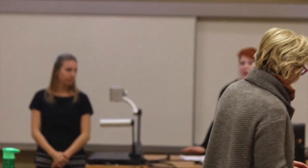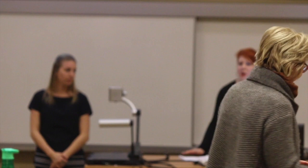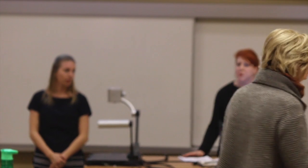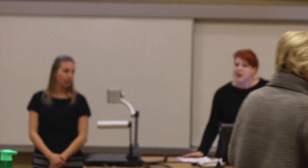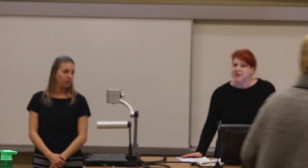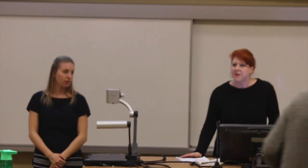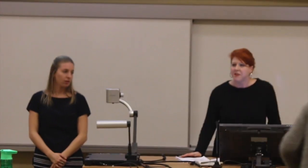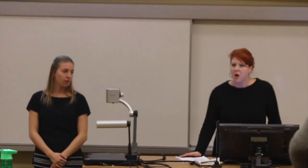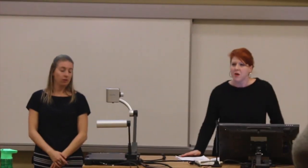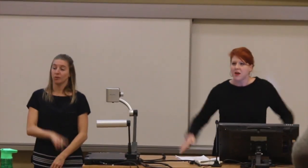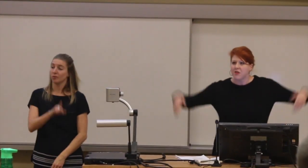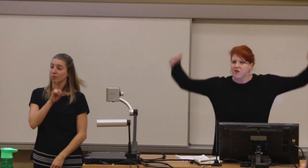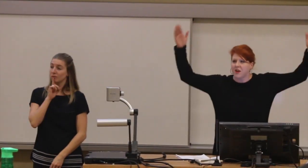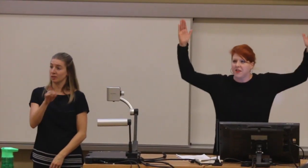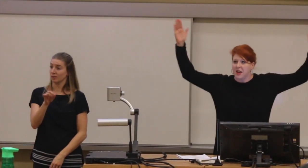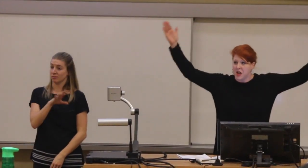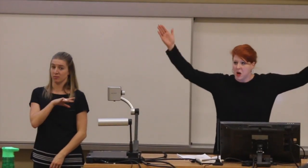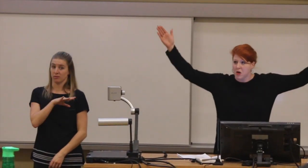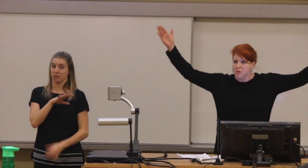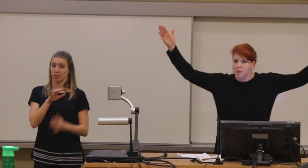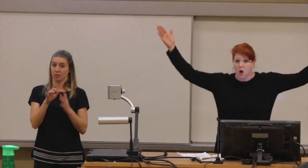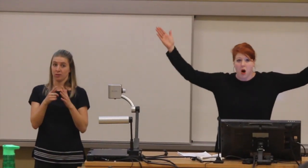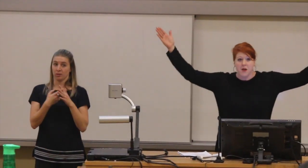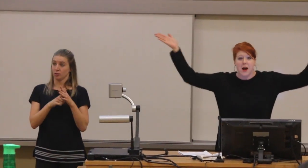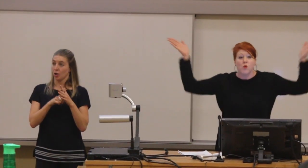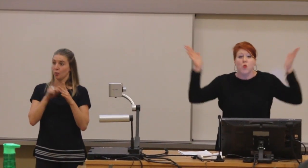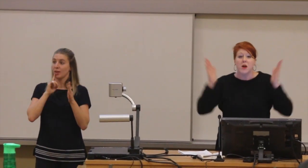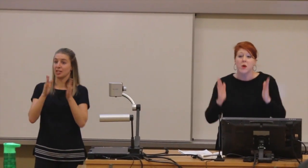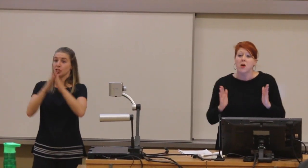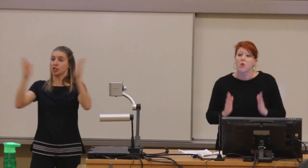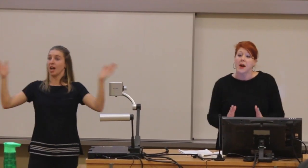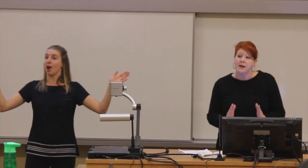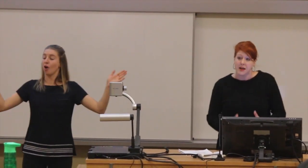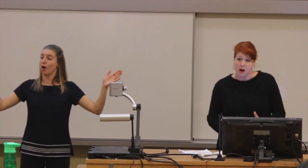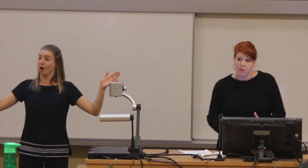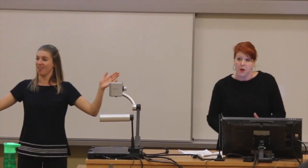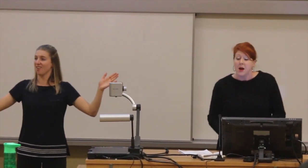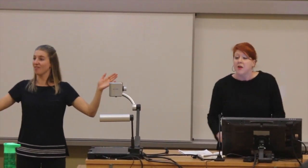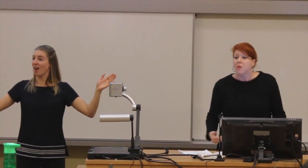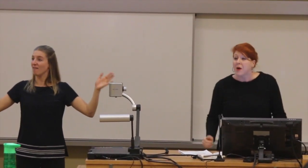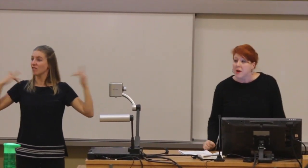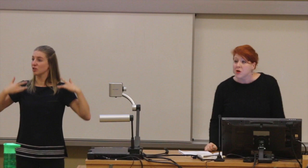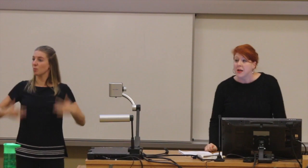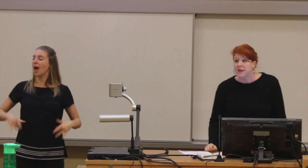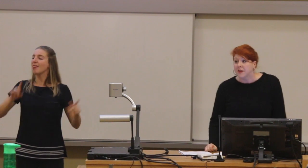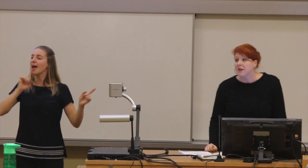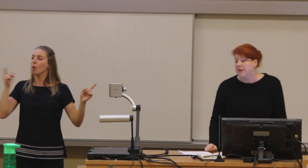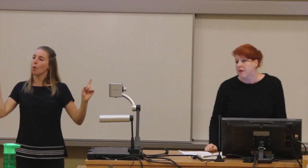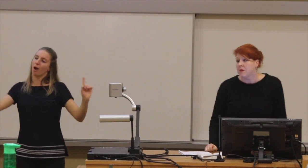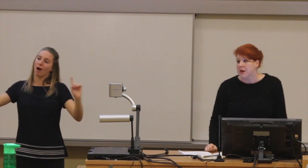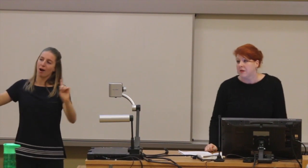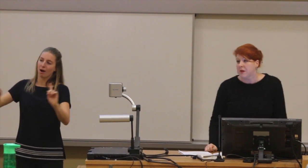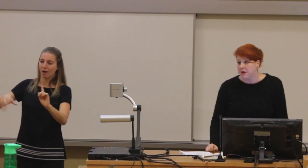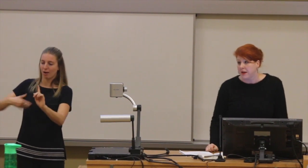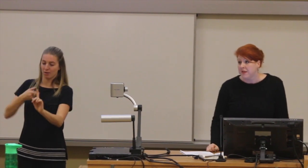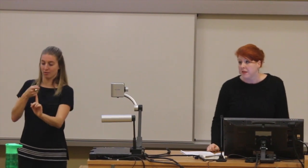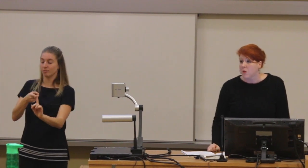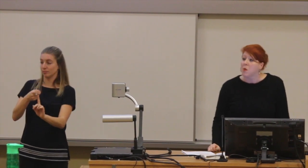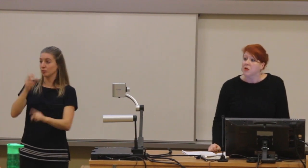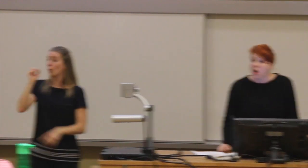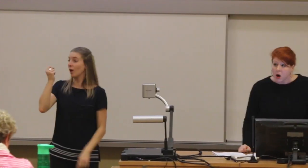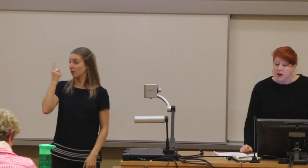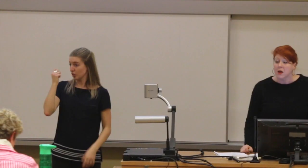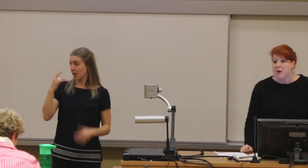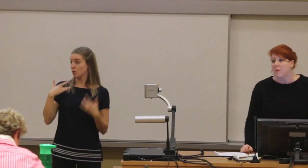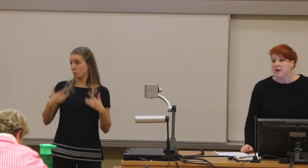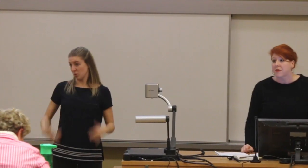So a really good place to start is just here, broad, and winnowing our way down. Depression is considered a mental illness. And